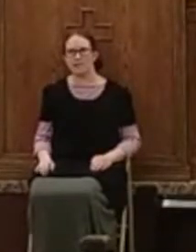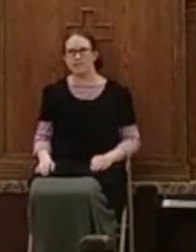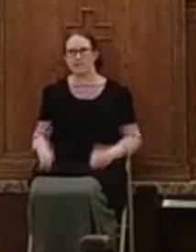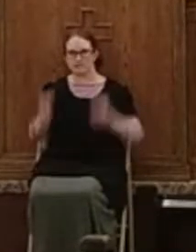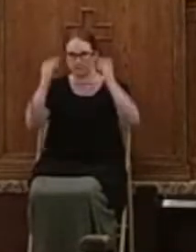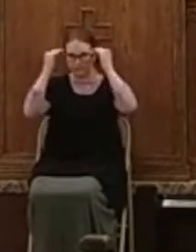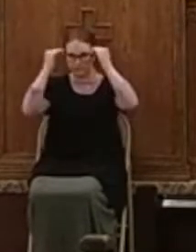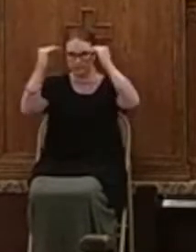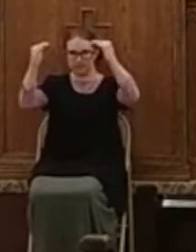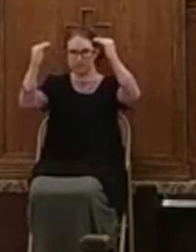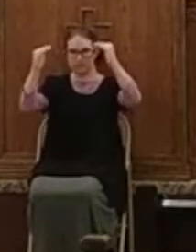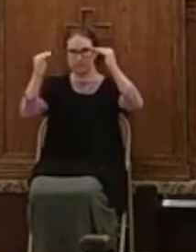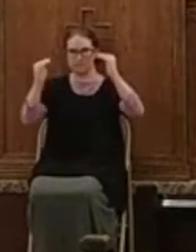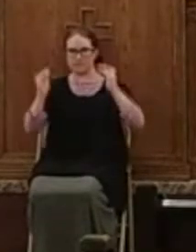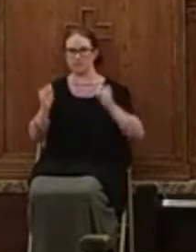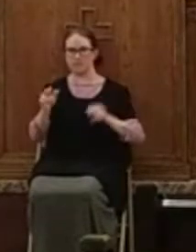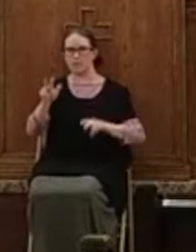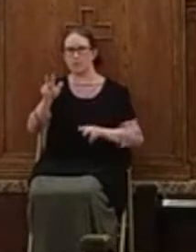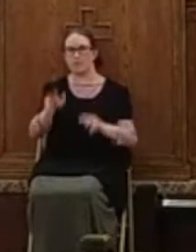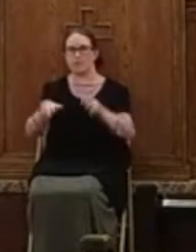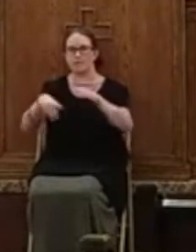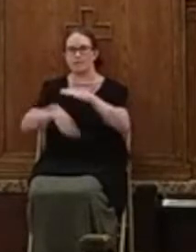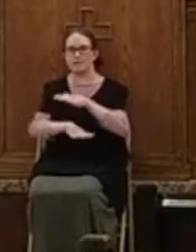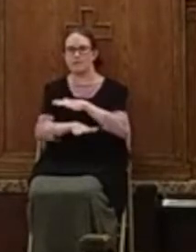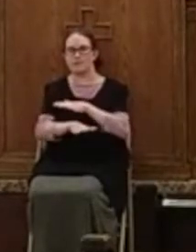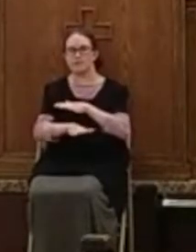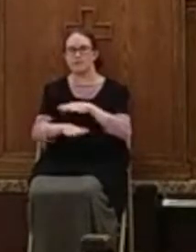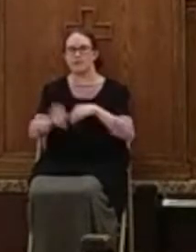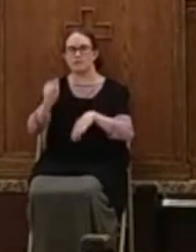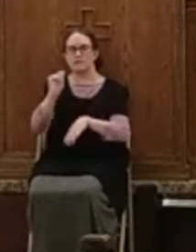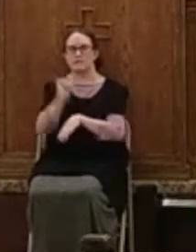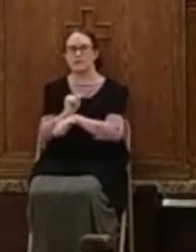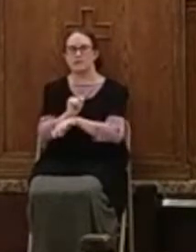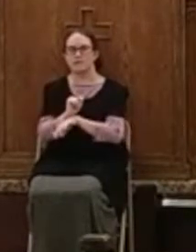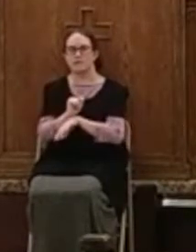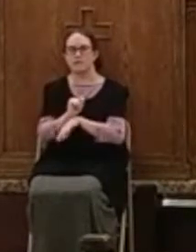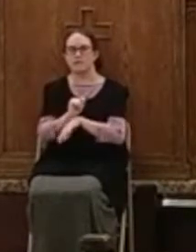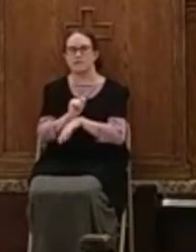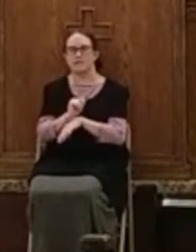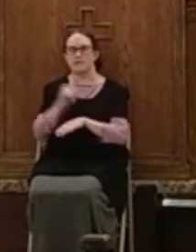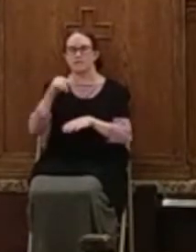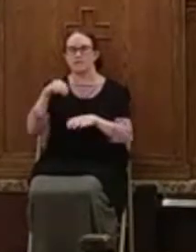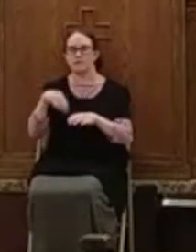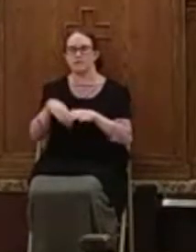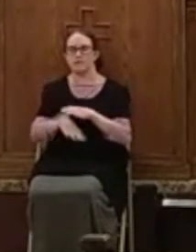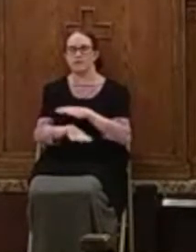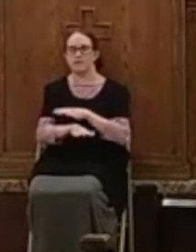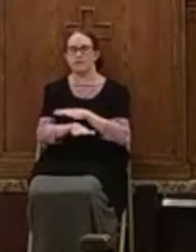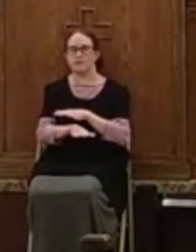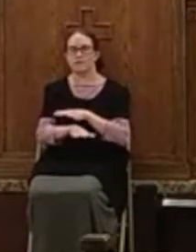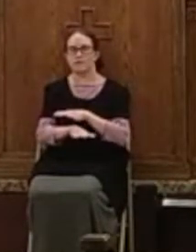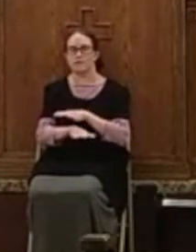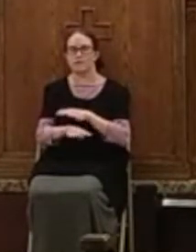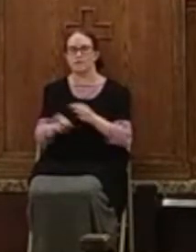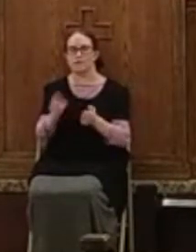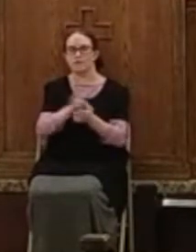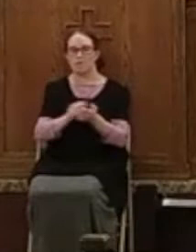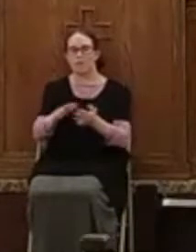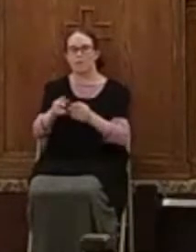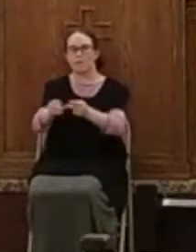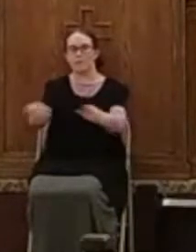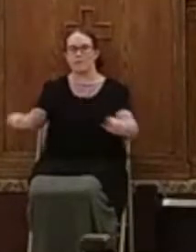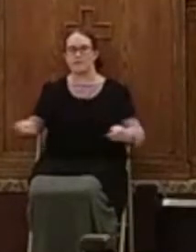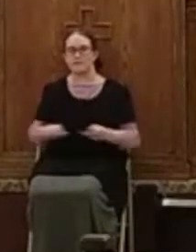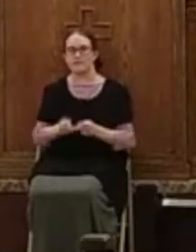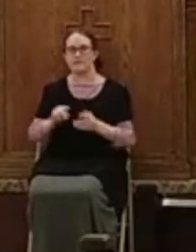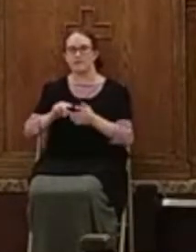priest, amen, as they walked into, amen, the tabernacle, and they went, amen, into the holy place, and